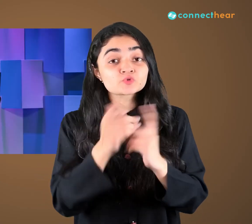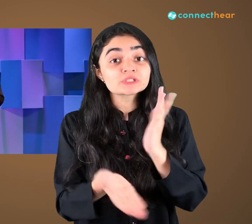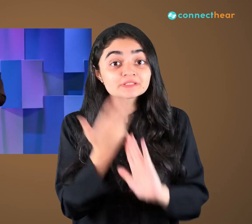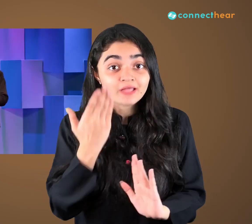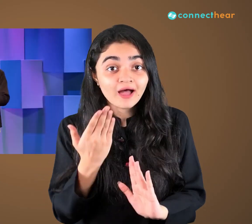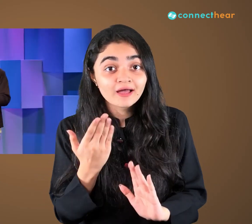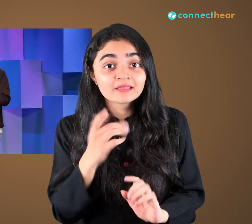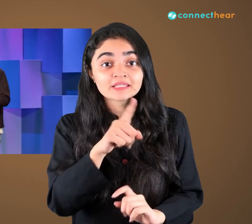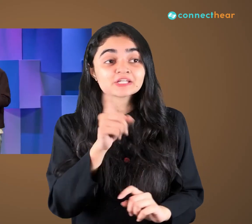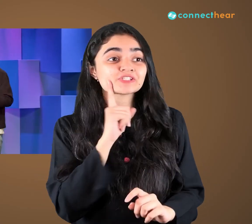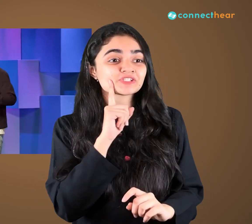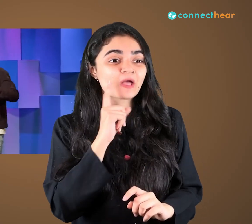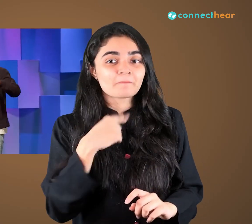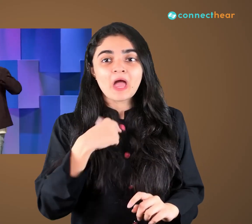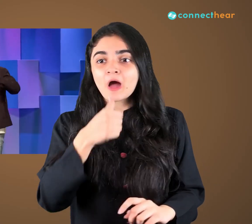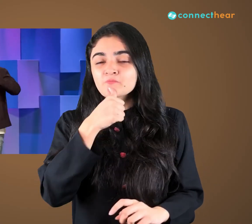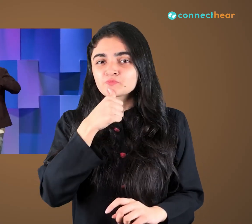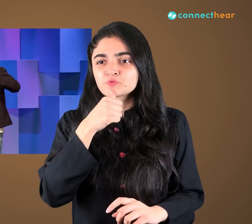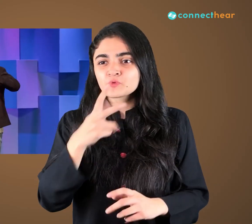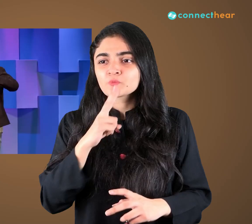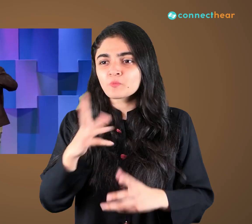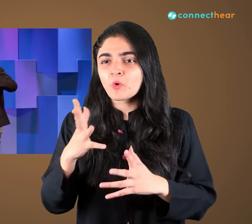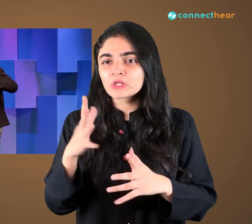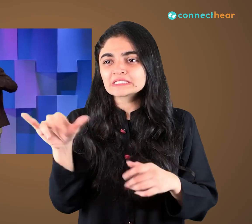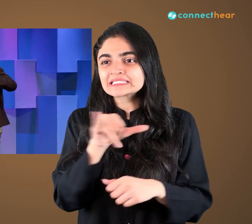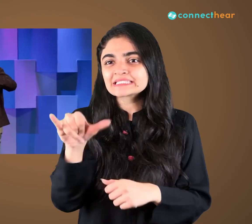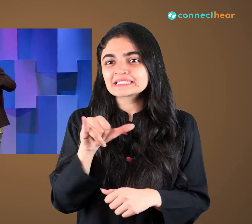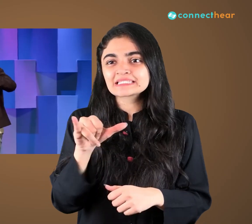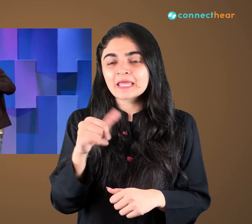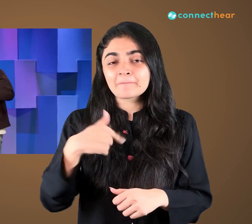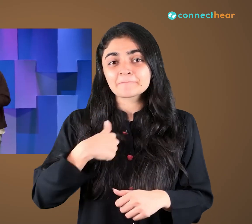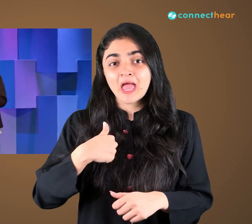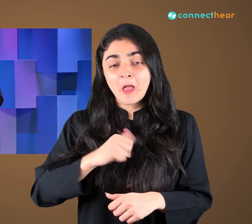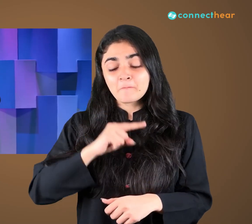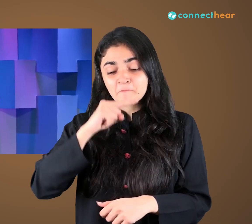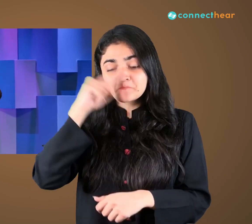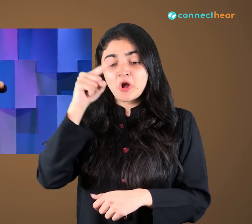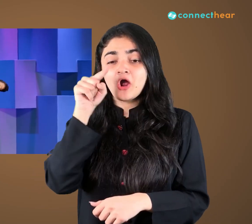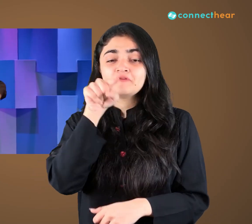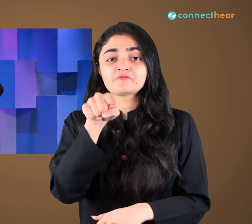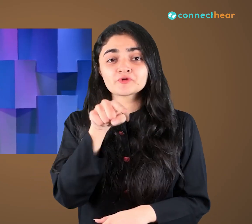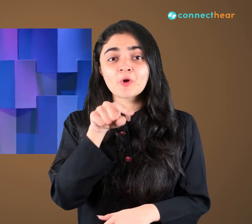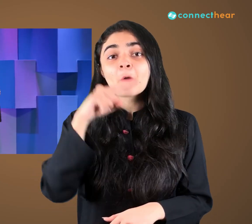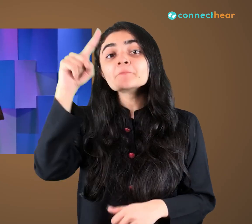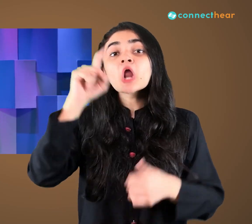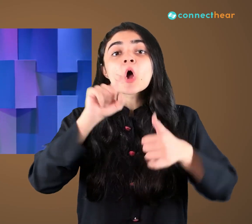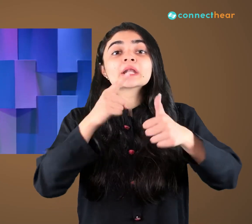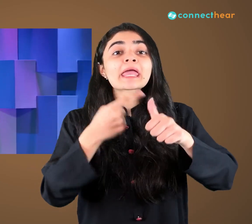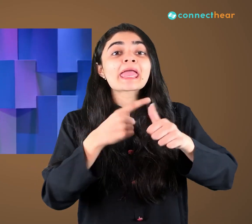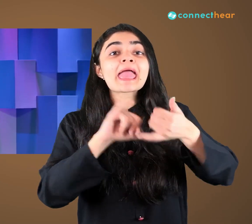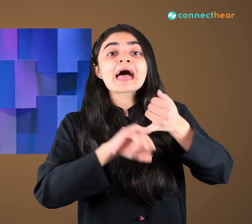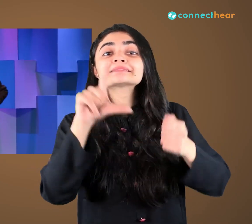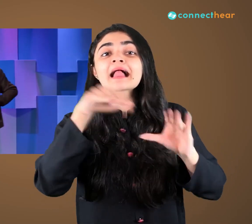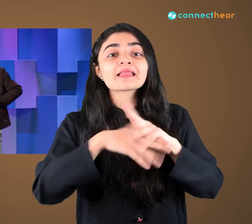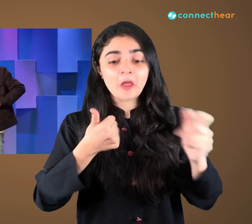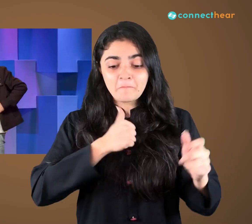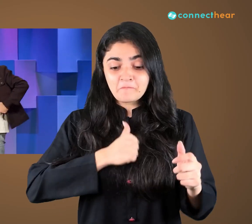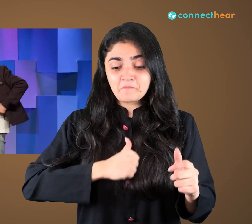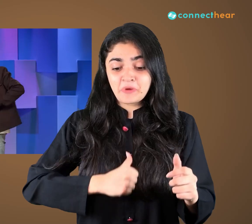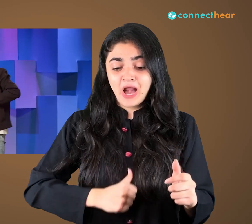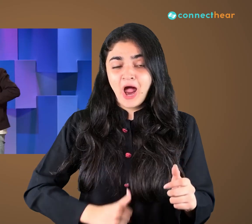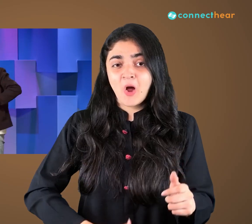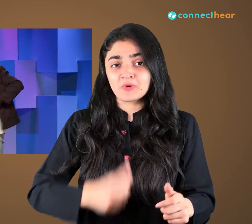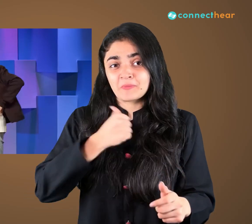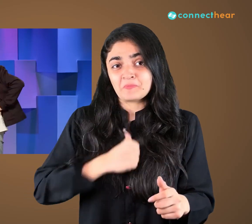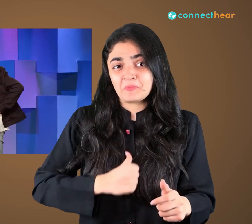Now, this is the important part. My dad then grabs me by the shoulder, and he looks at me, and he says, I am so proud of you,